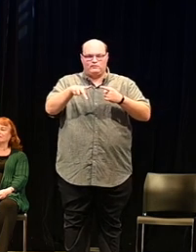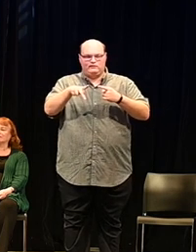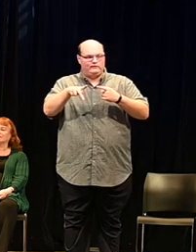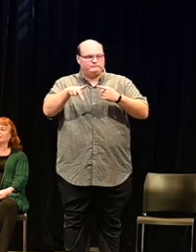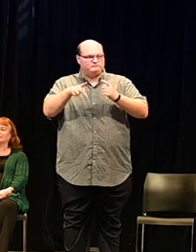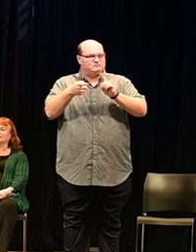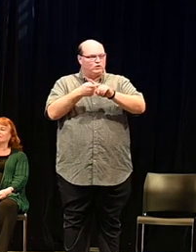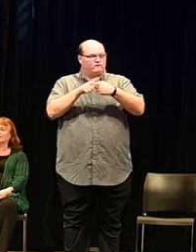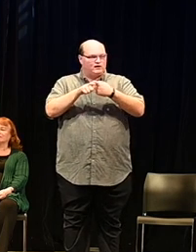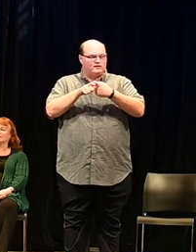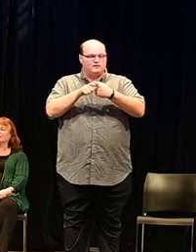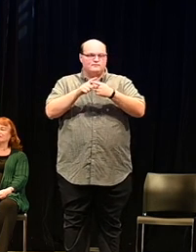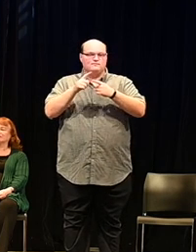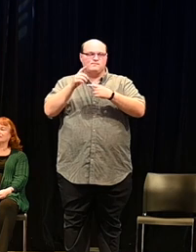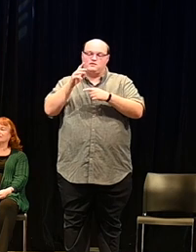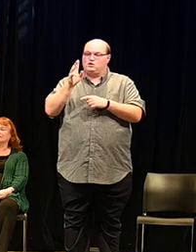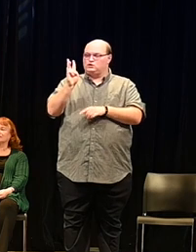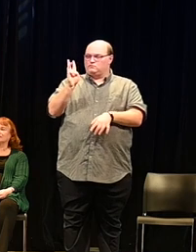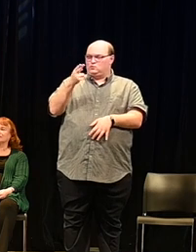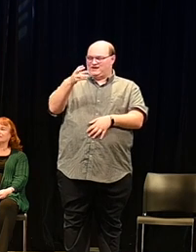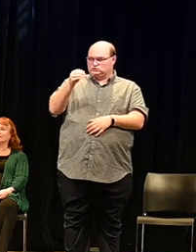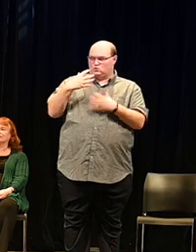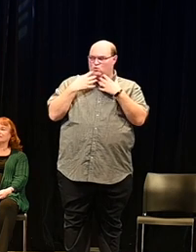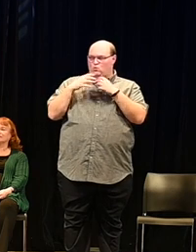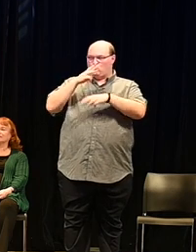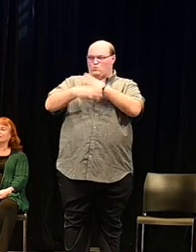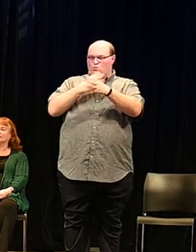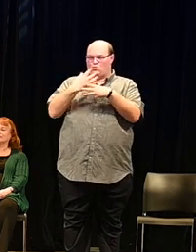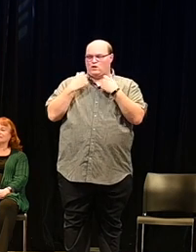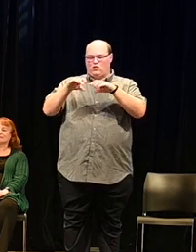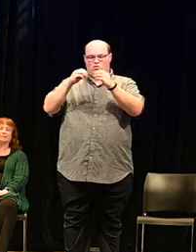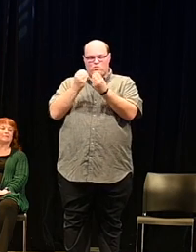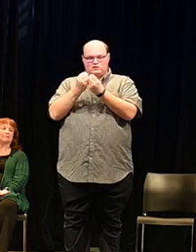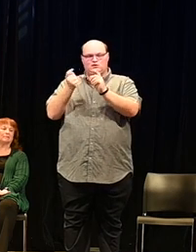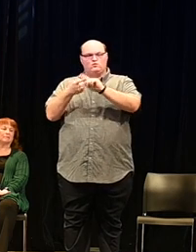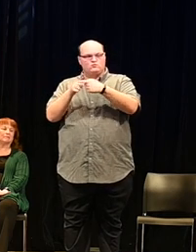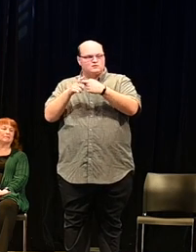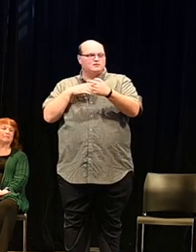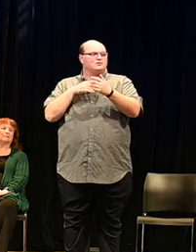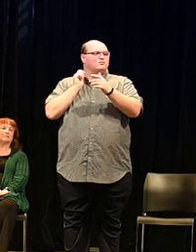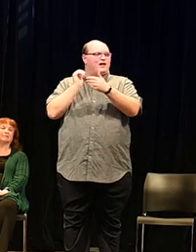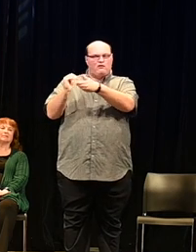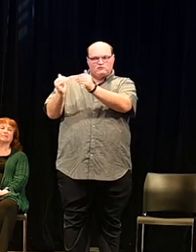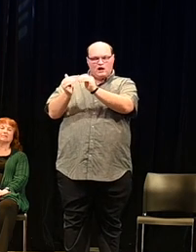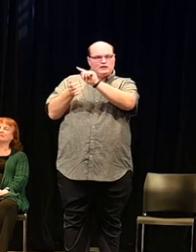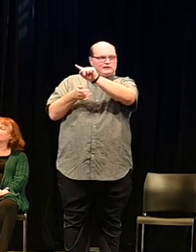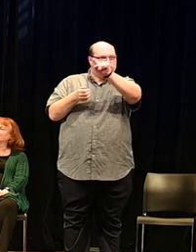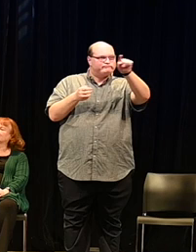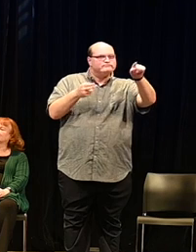AARP. We have a friend in World Health Organization. We have colleagues across the nation, and we really